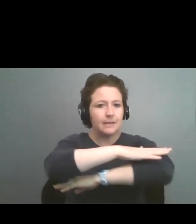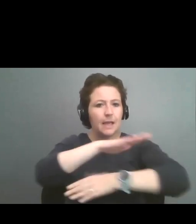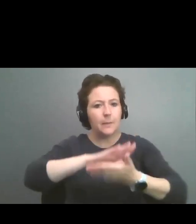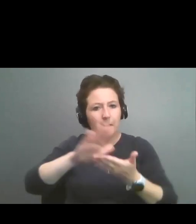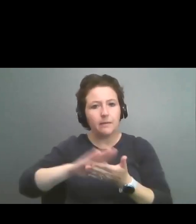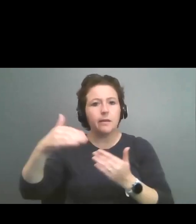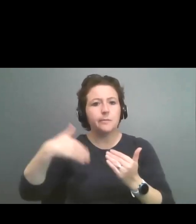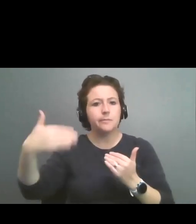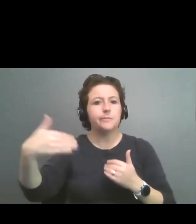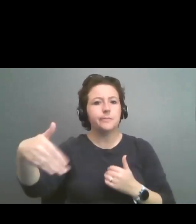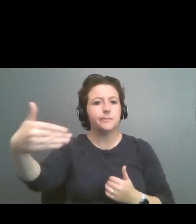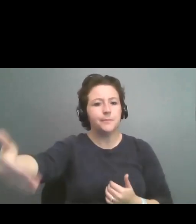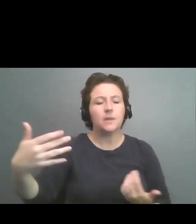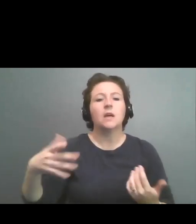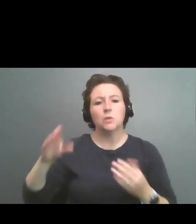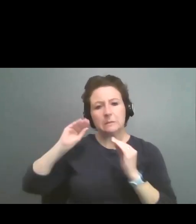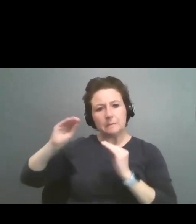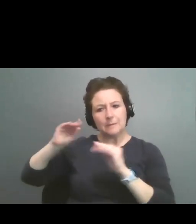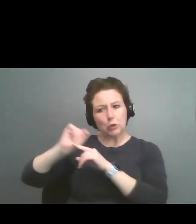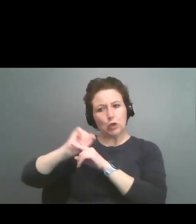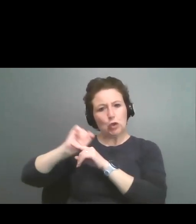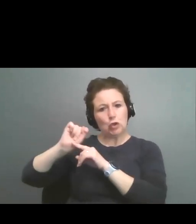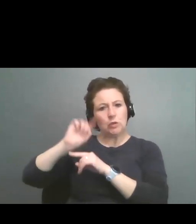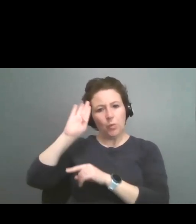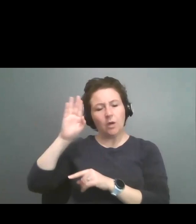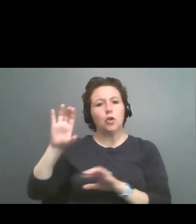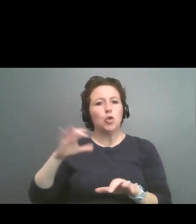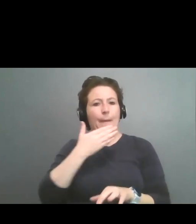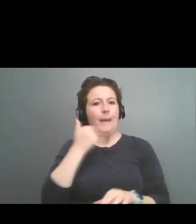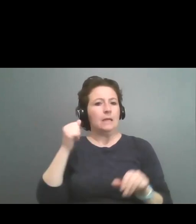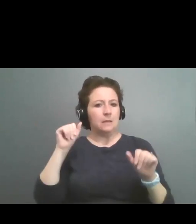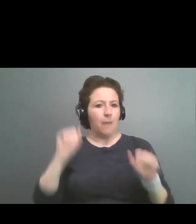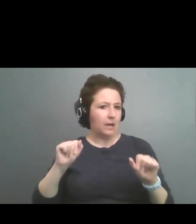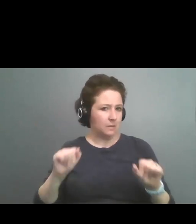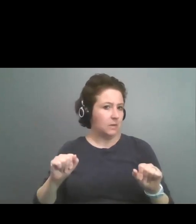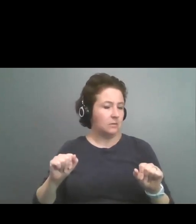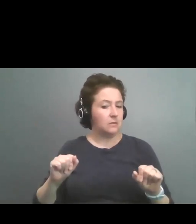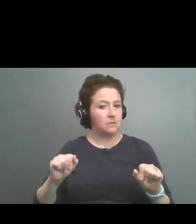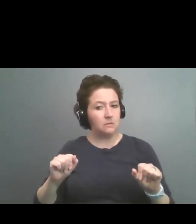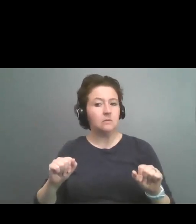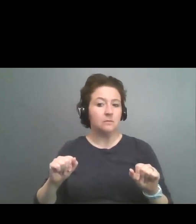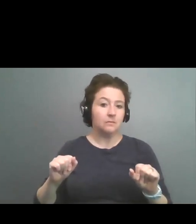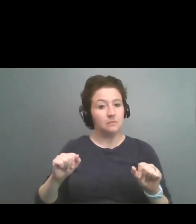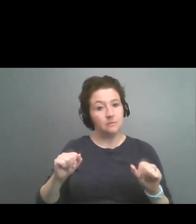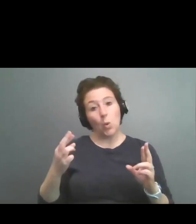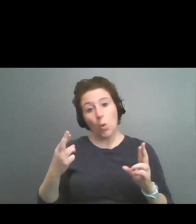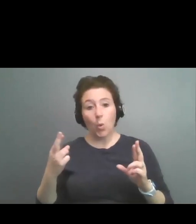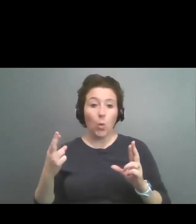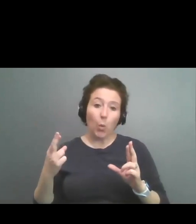regular basis. So we're going to do the best we can with this, and hopefully it's the right way to